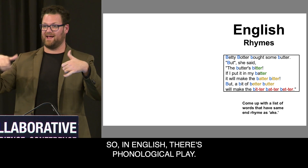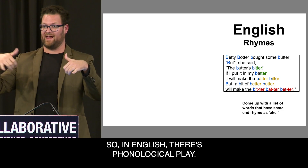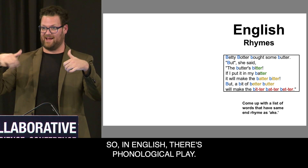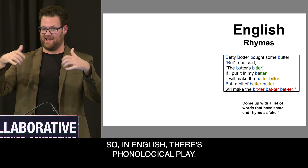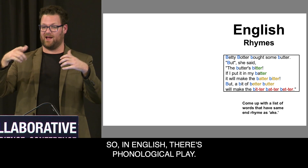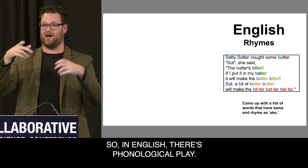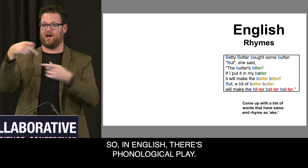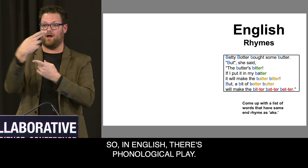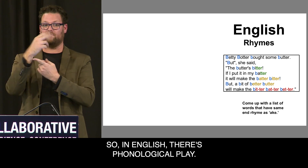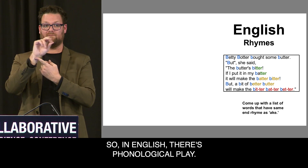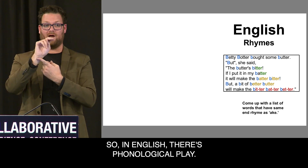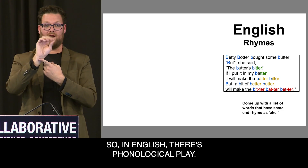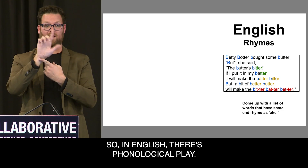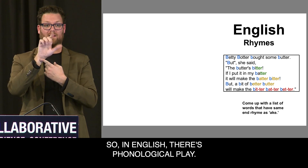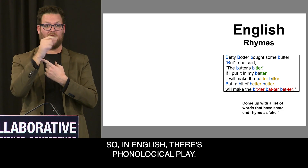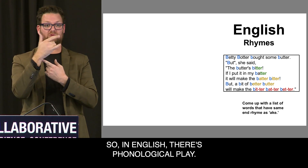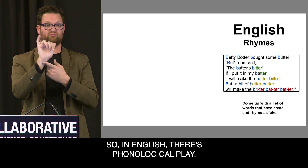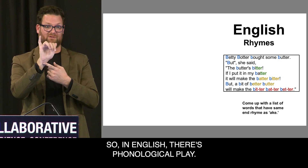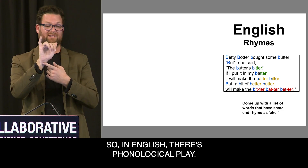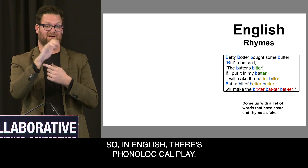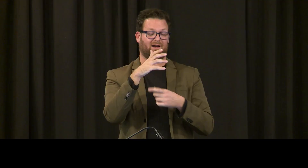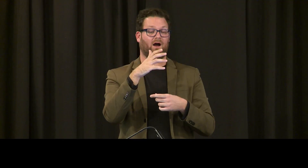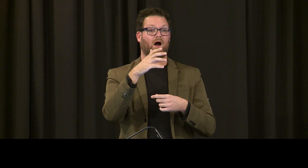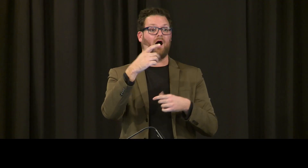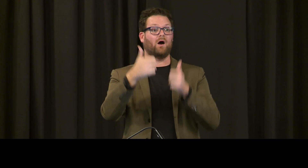there's phonological play.